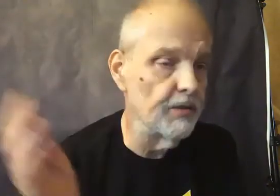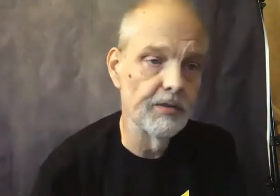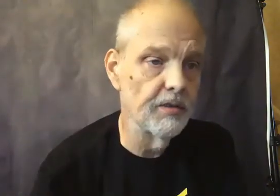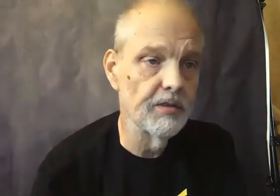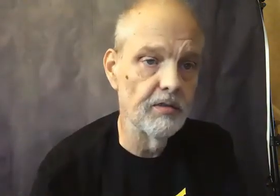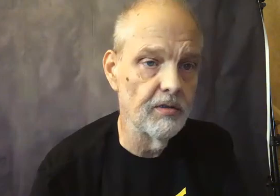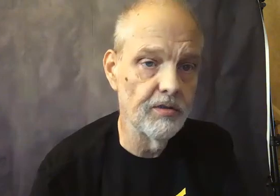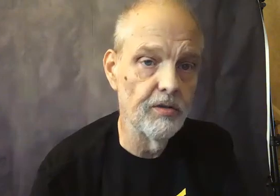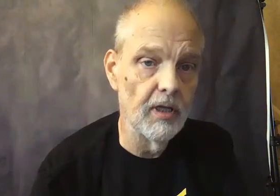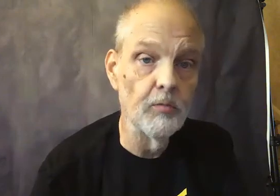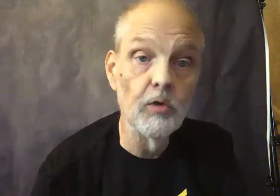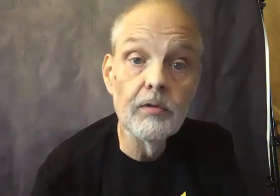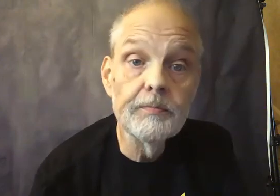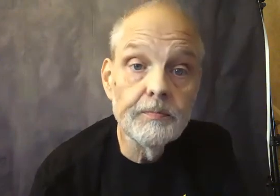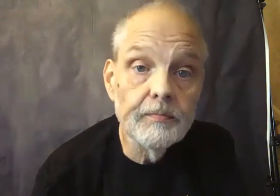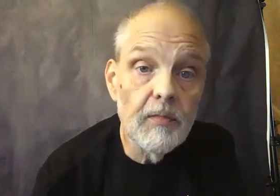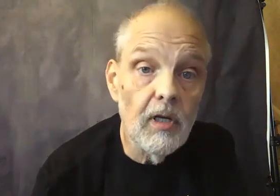There's certainly a lot more.